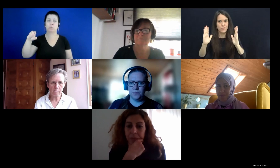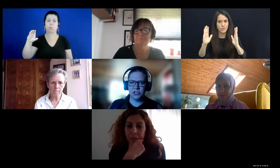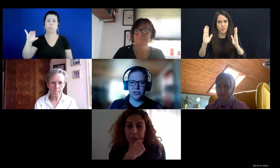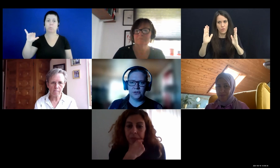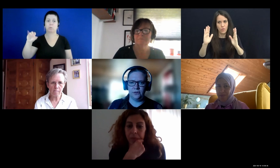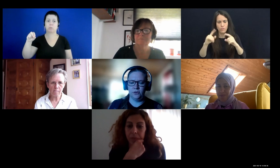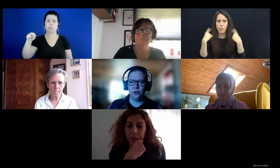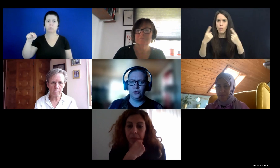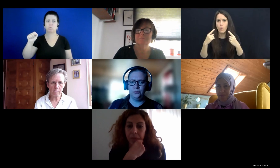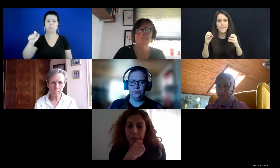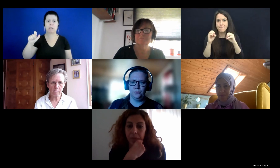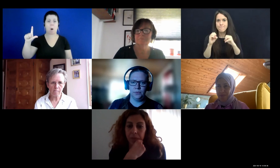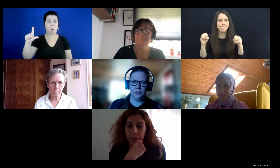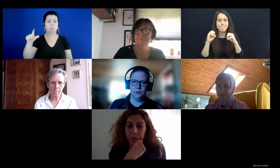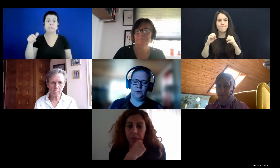objective measures of